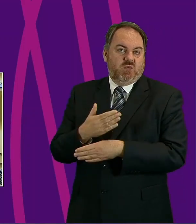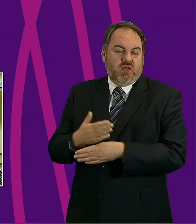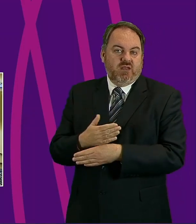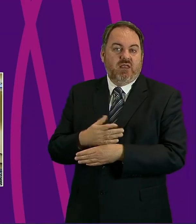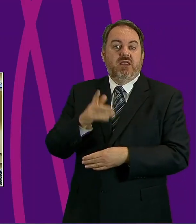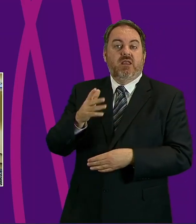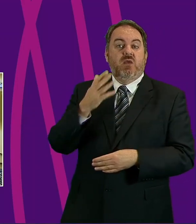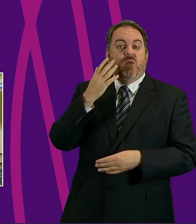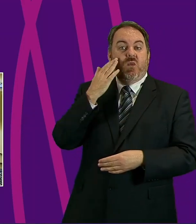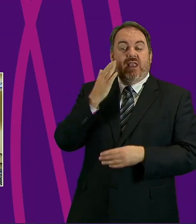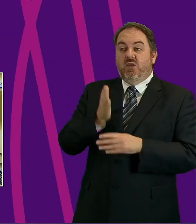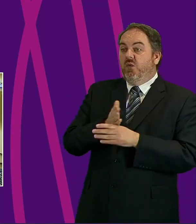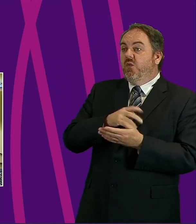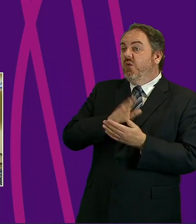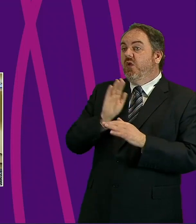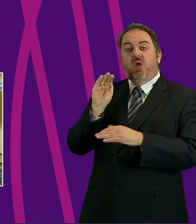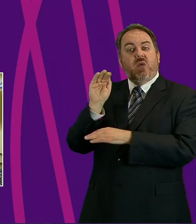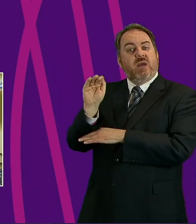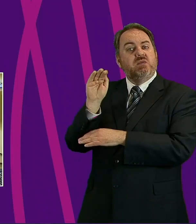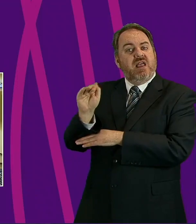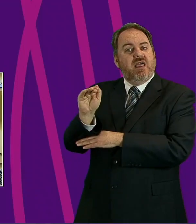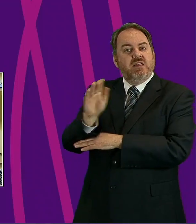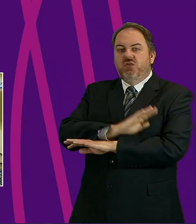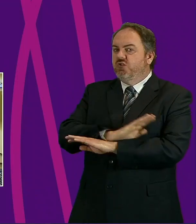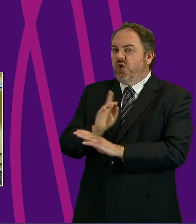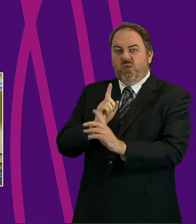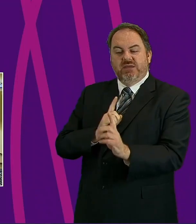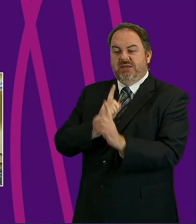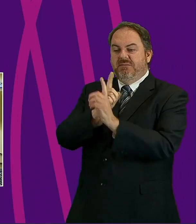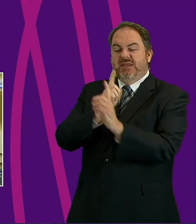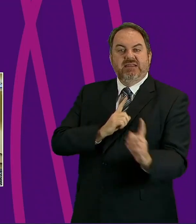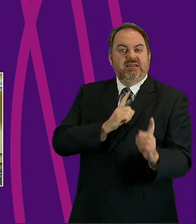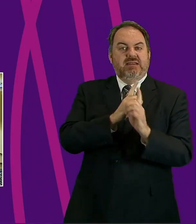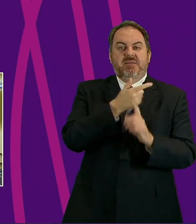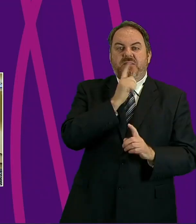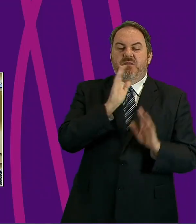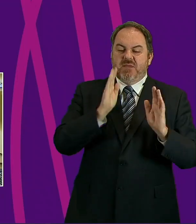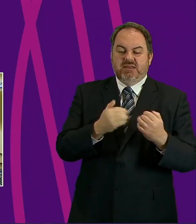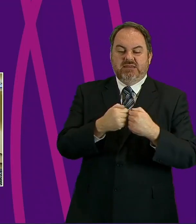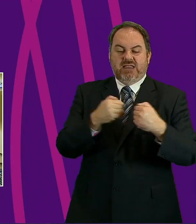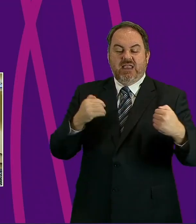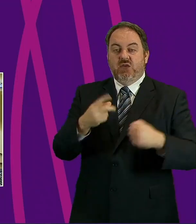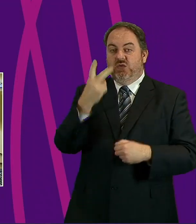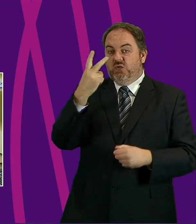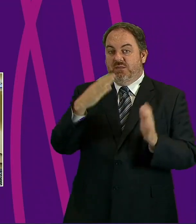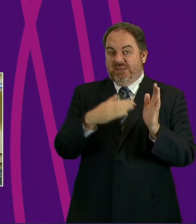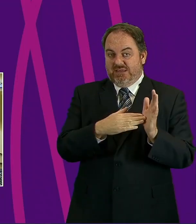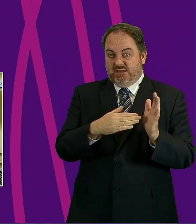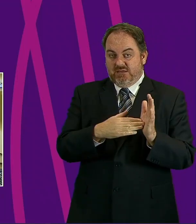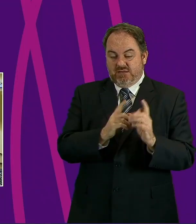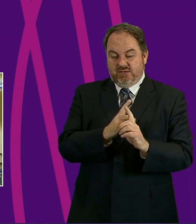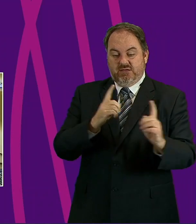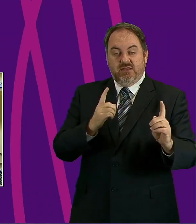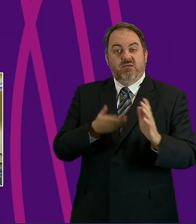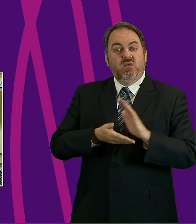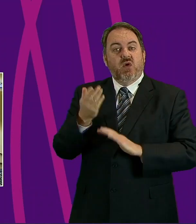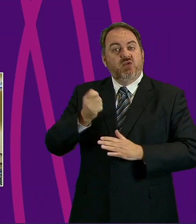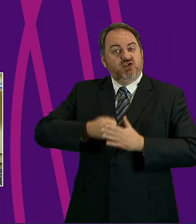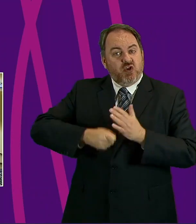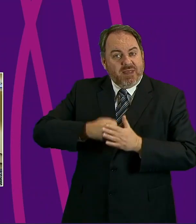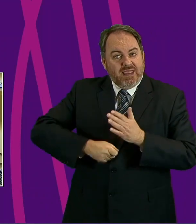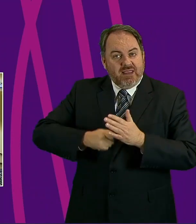house, please stay more than 2 metres from other people and don't meet up with those from other households. Please wear a face covering if you're in a shop or in public transport,